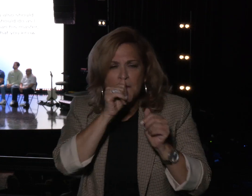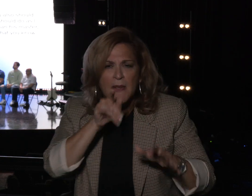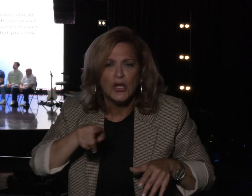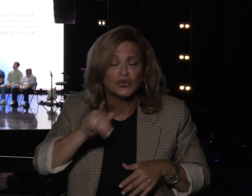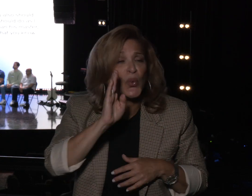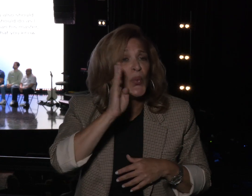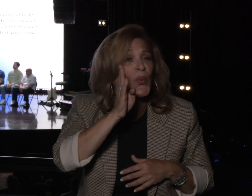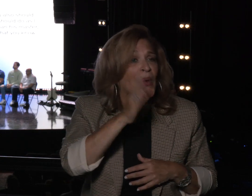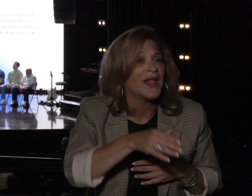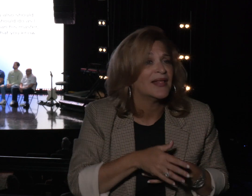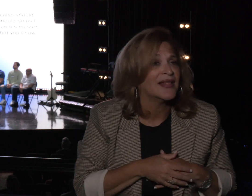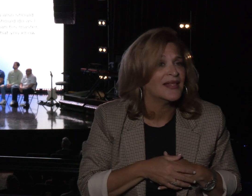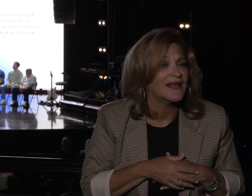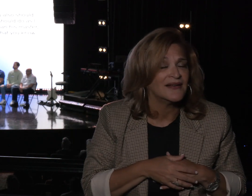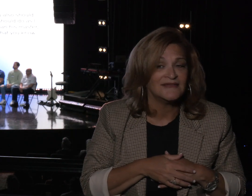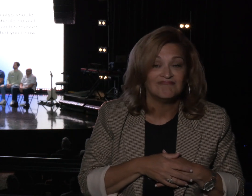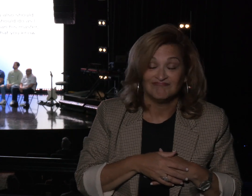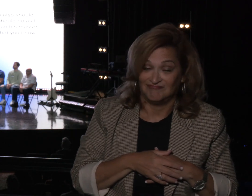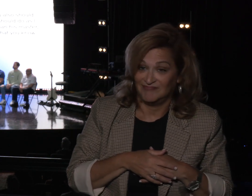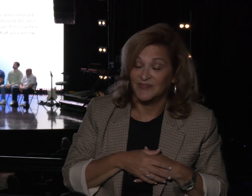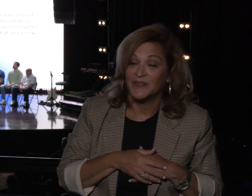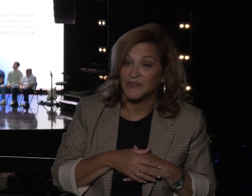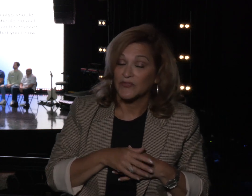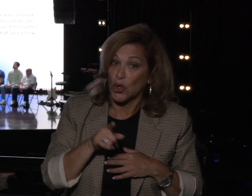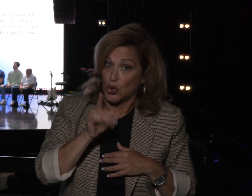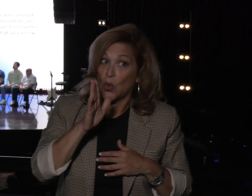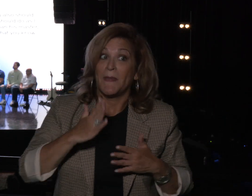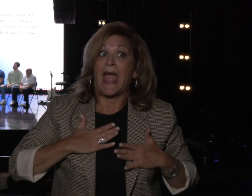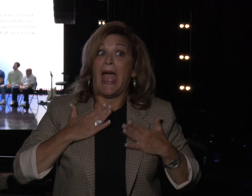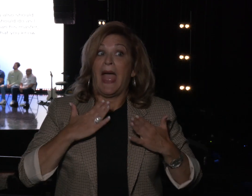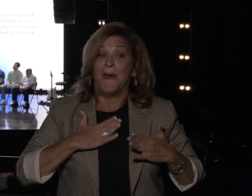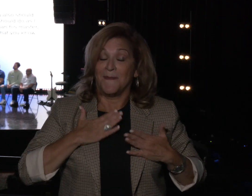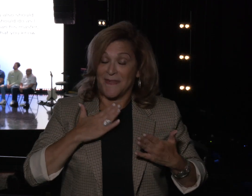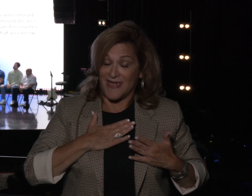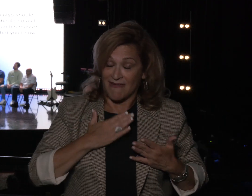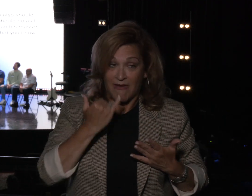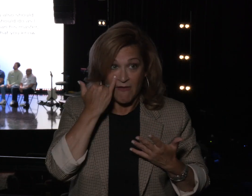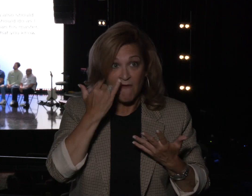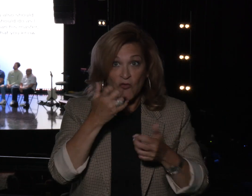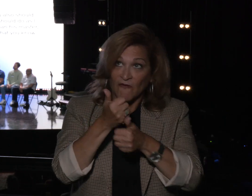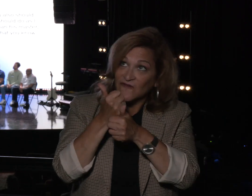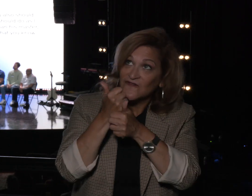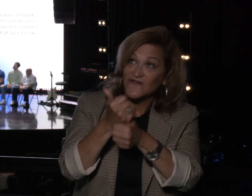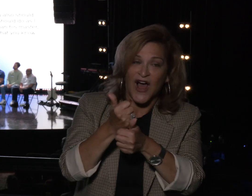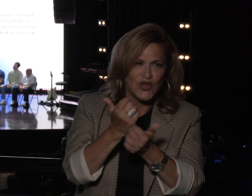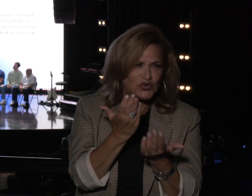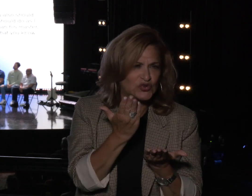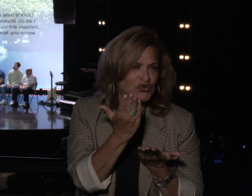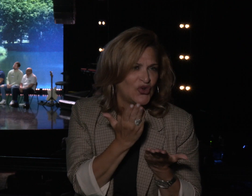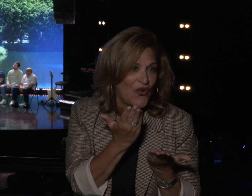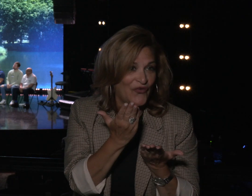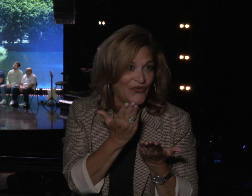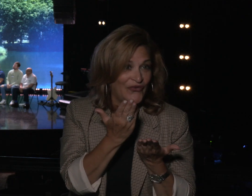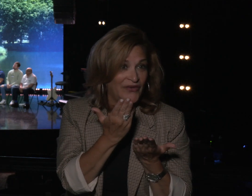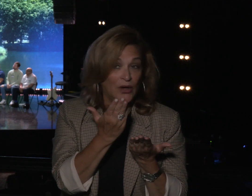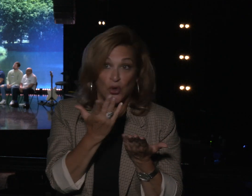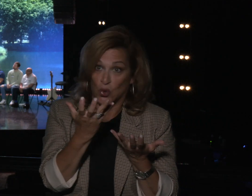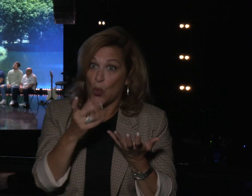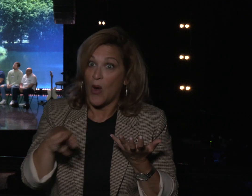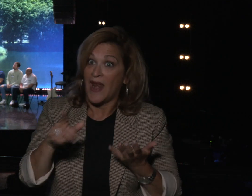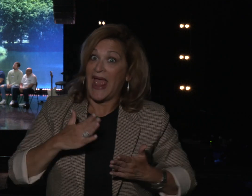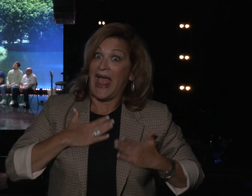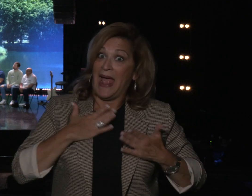versions say, "happy if you do them." We want some happy happenings happening in our lives, but that